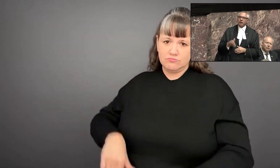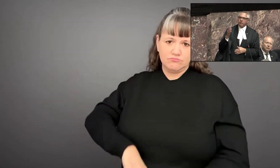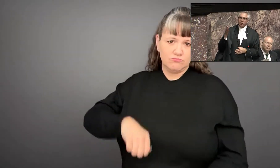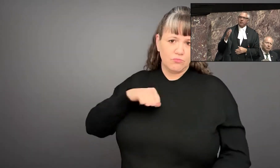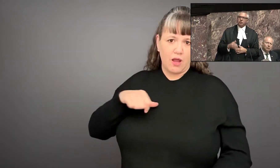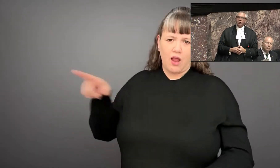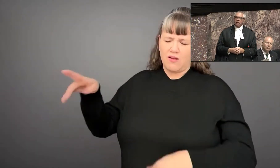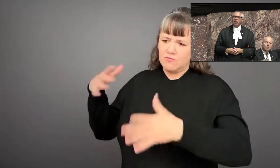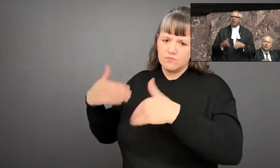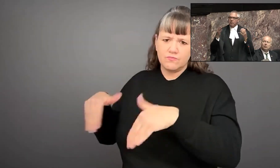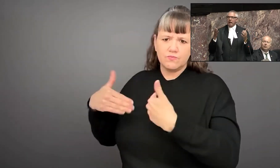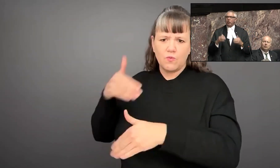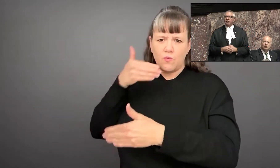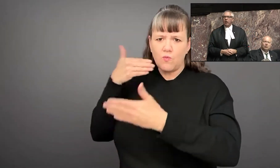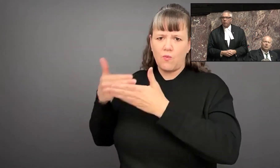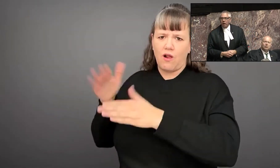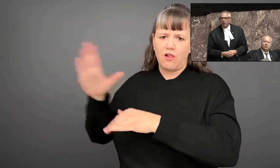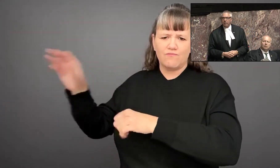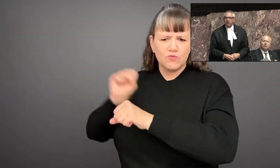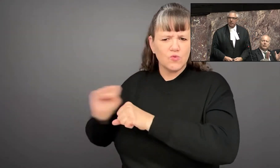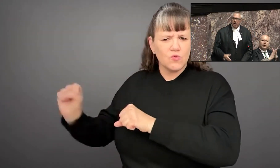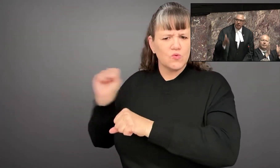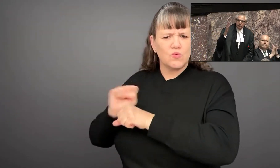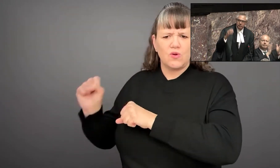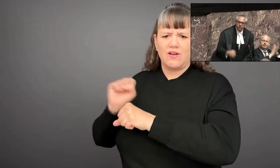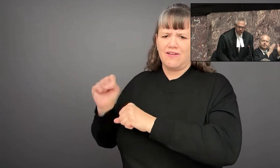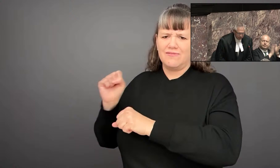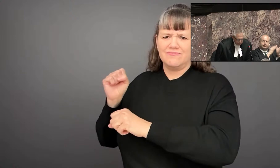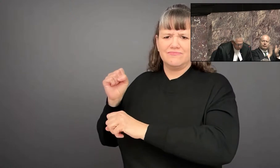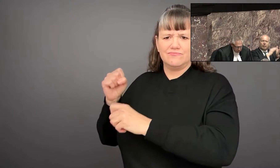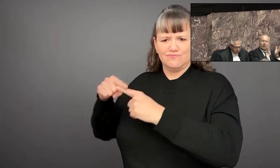So thank you very much, Sheila. Make her very welcome here